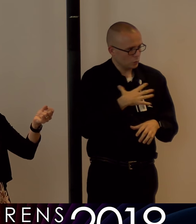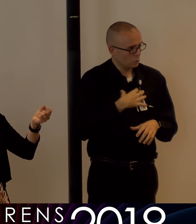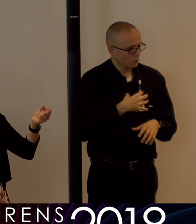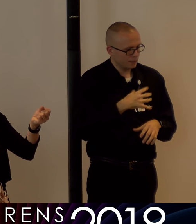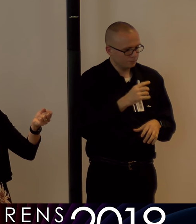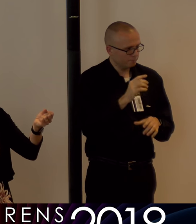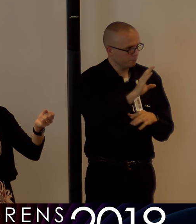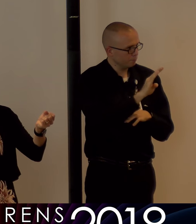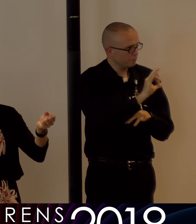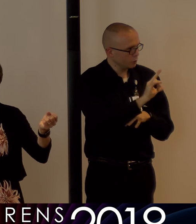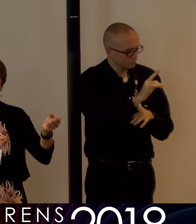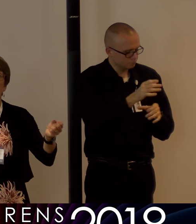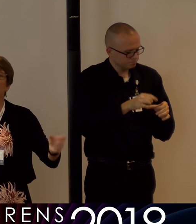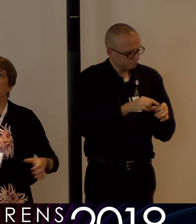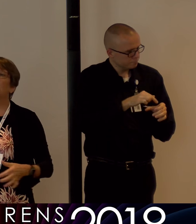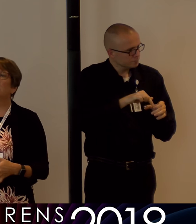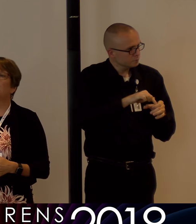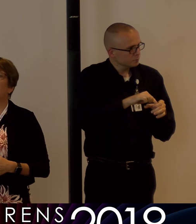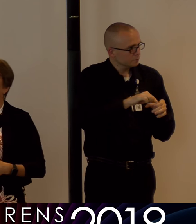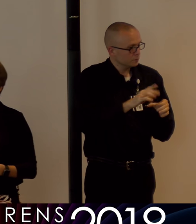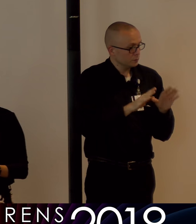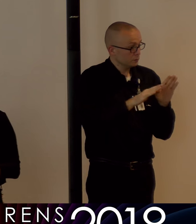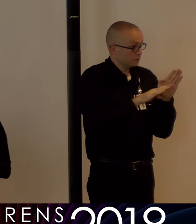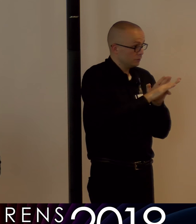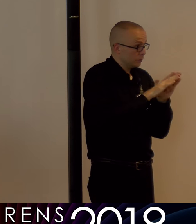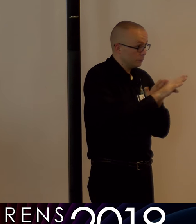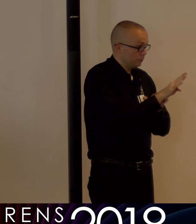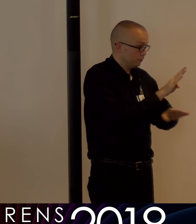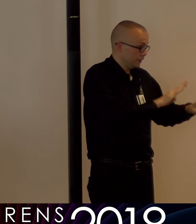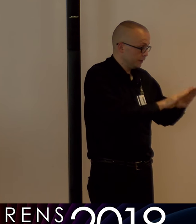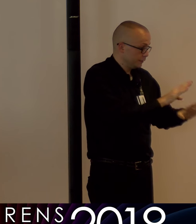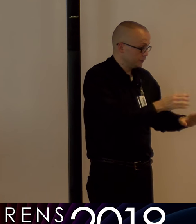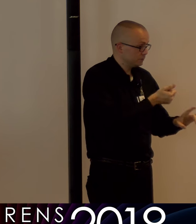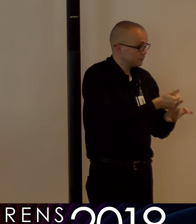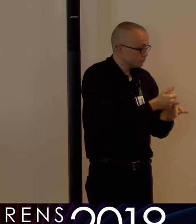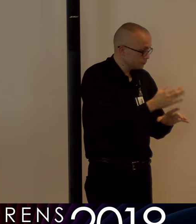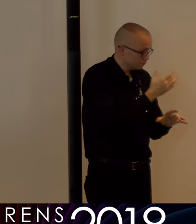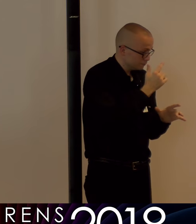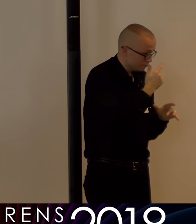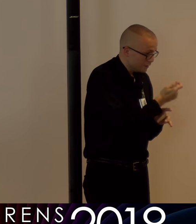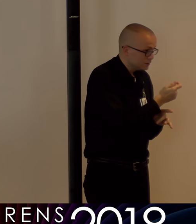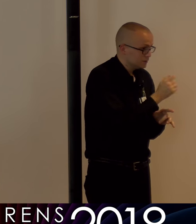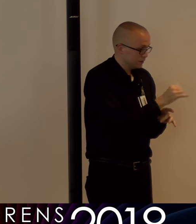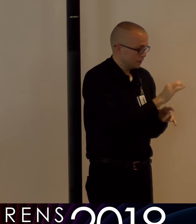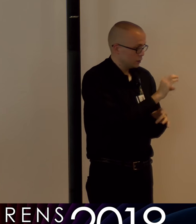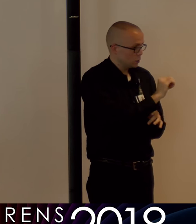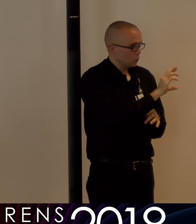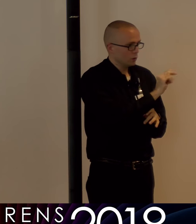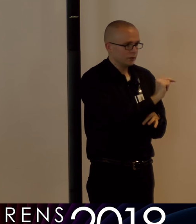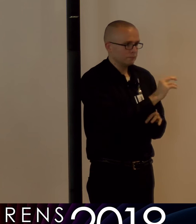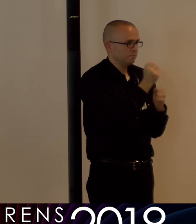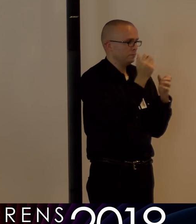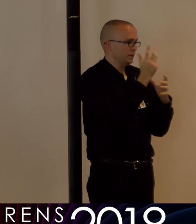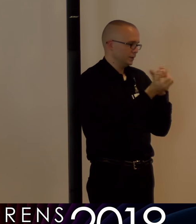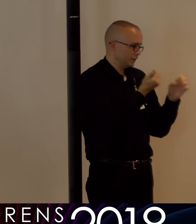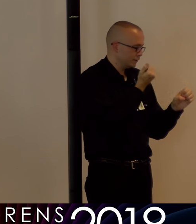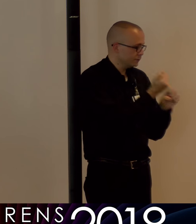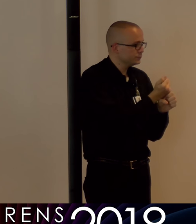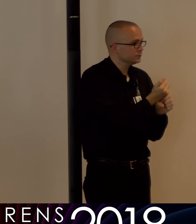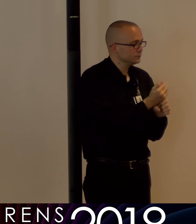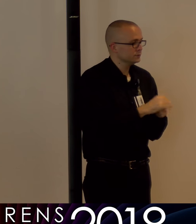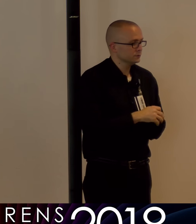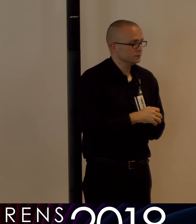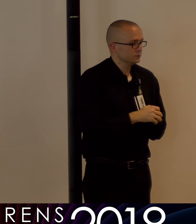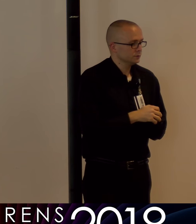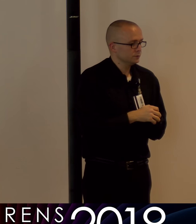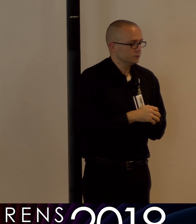ball, right? So developmental biologists have been fascinated with this organ for years. You know, Dan worked on some of